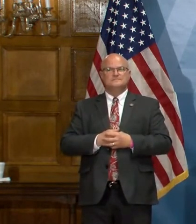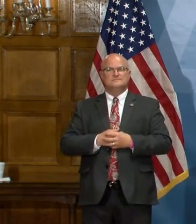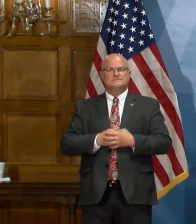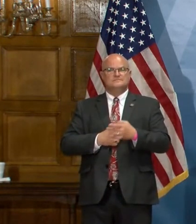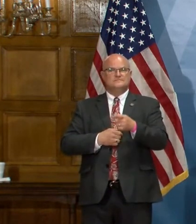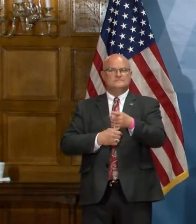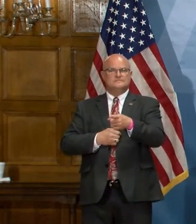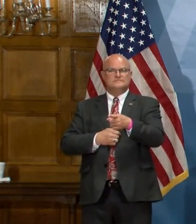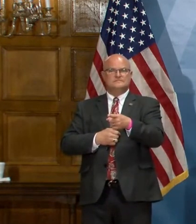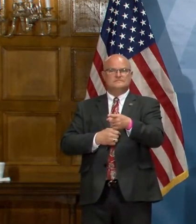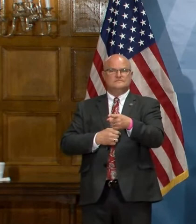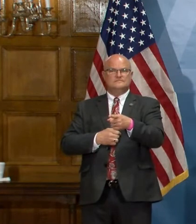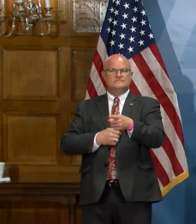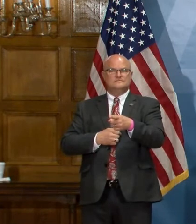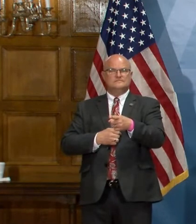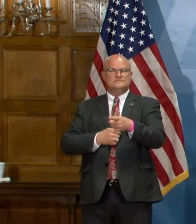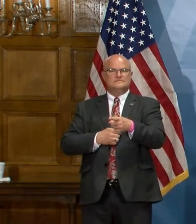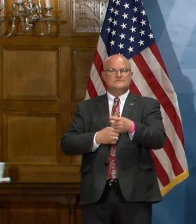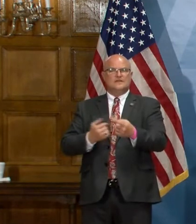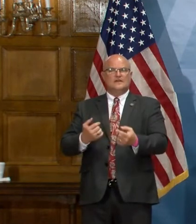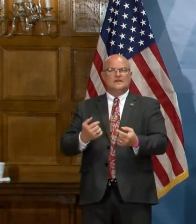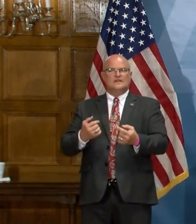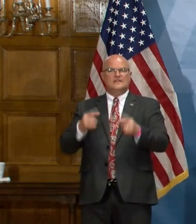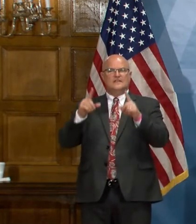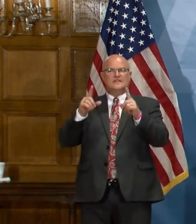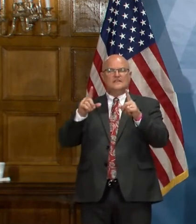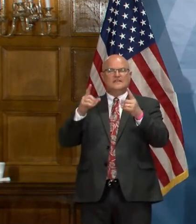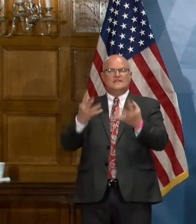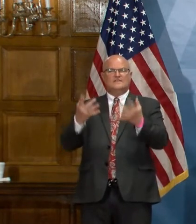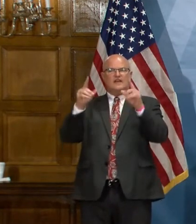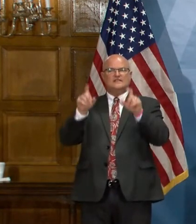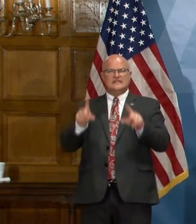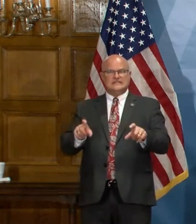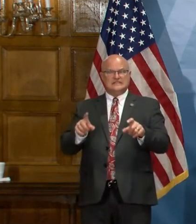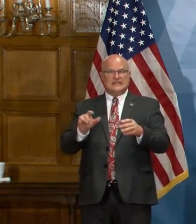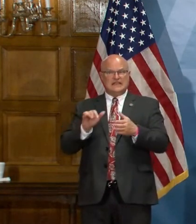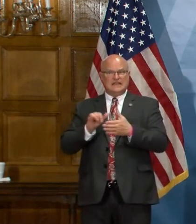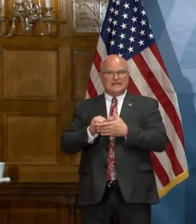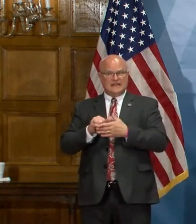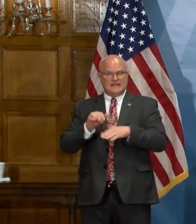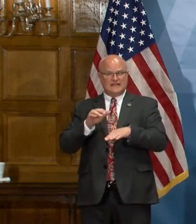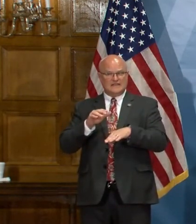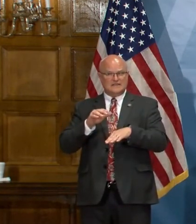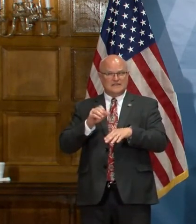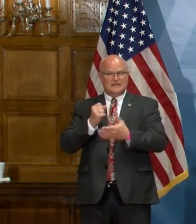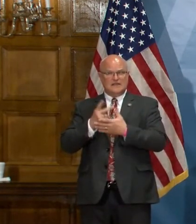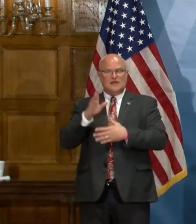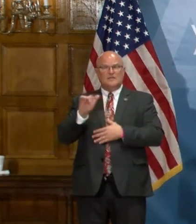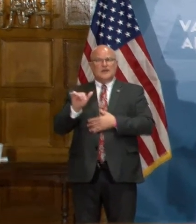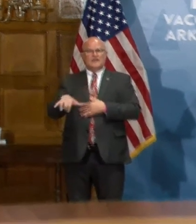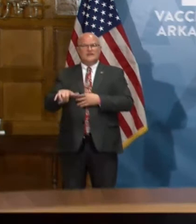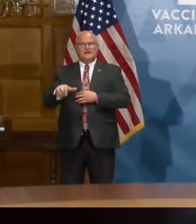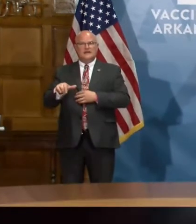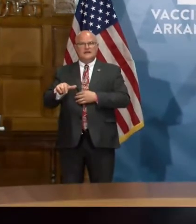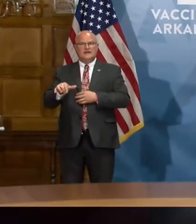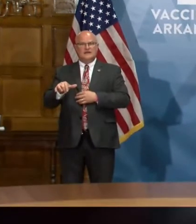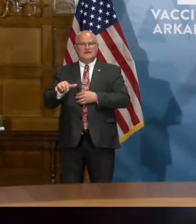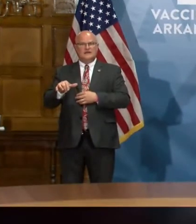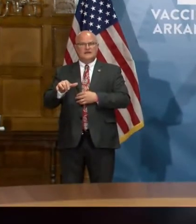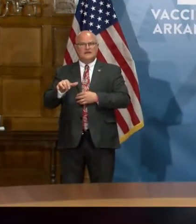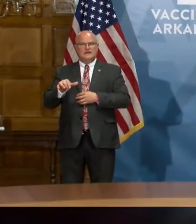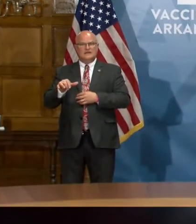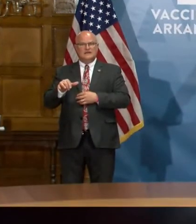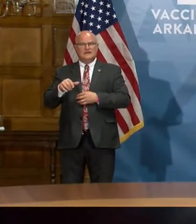On the fire testing, is that being affected in any way by the lifting of the